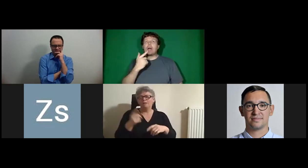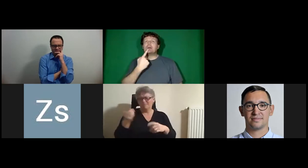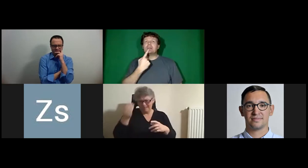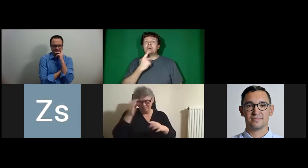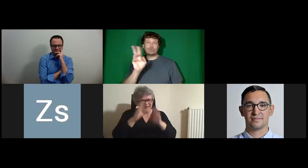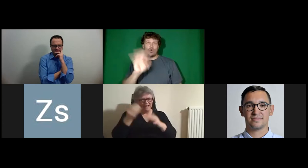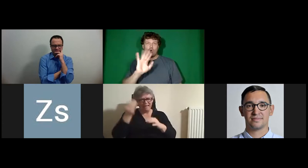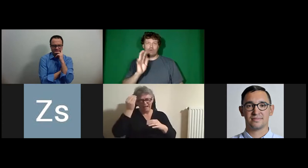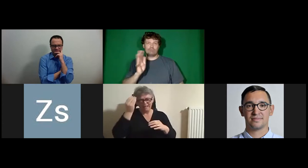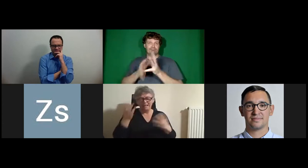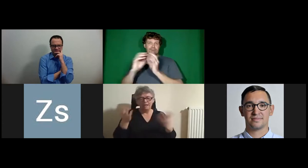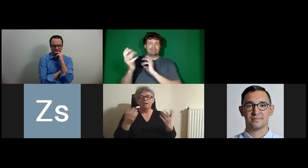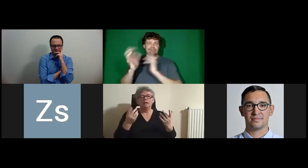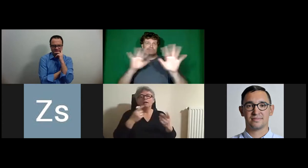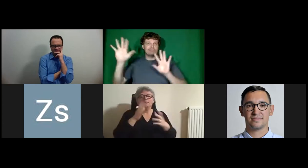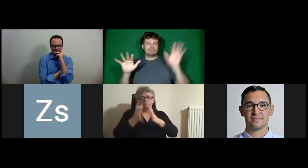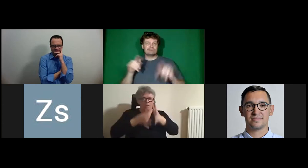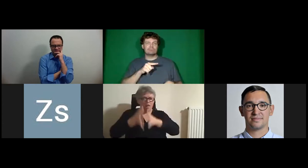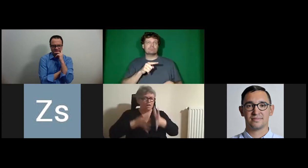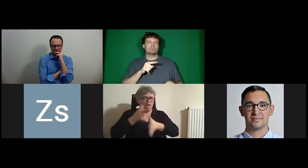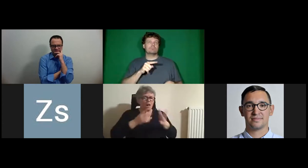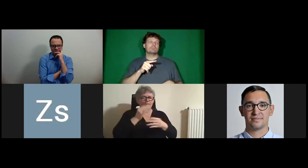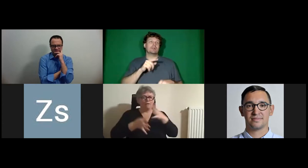bad. And he finally realized